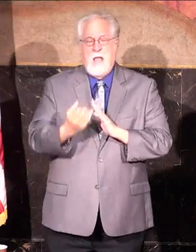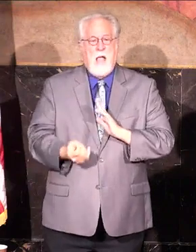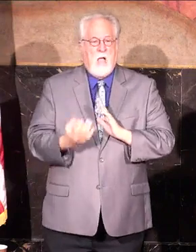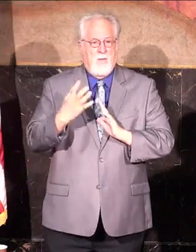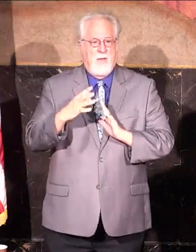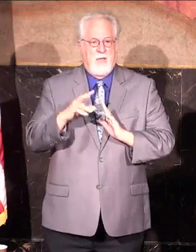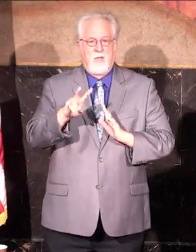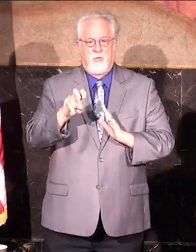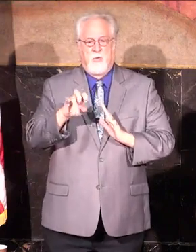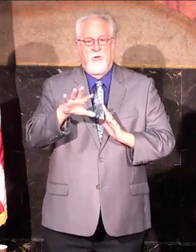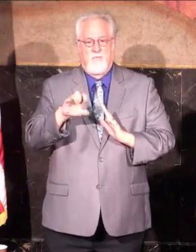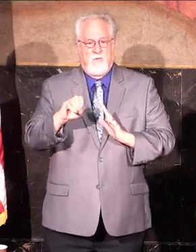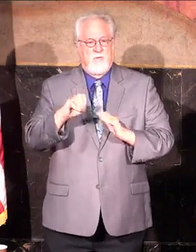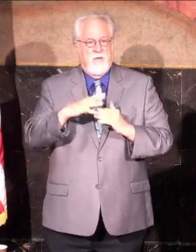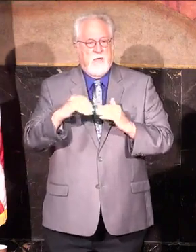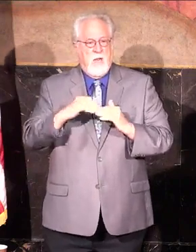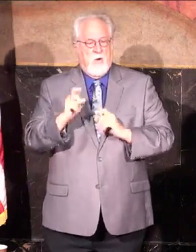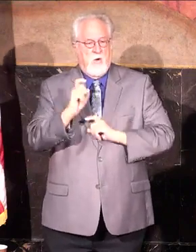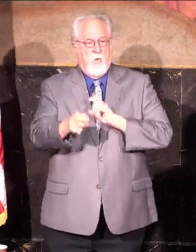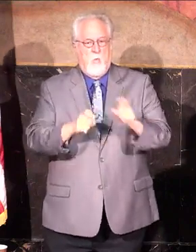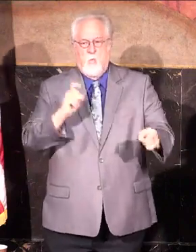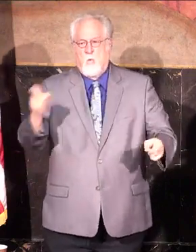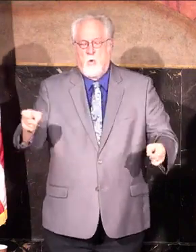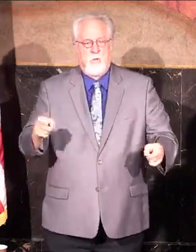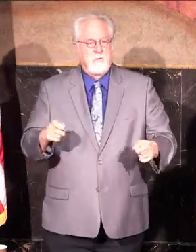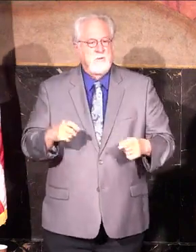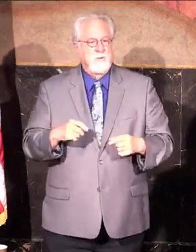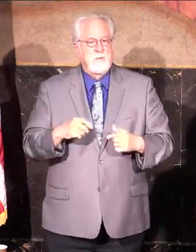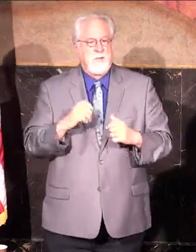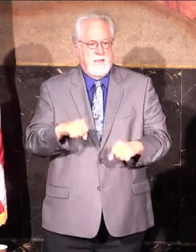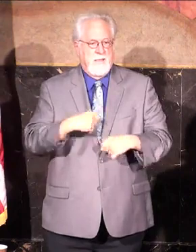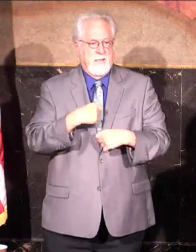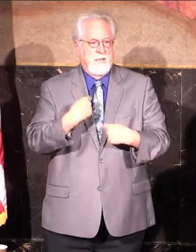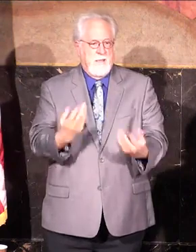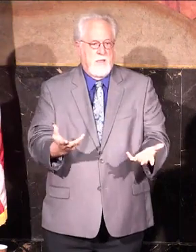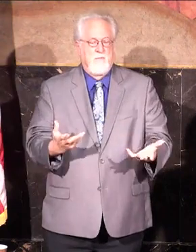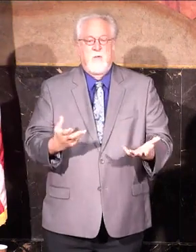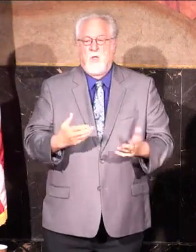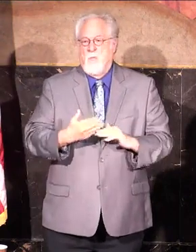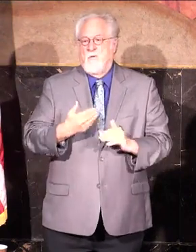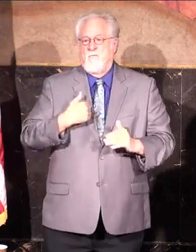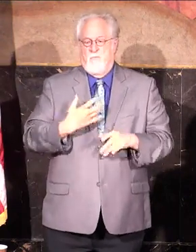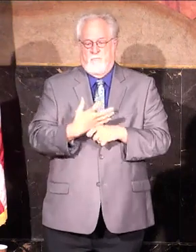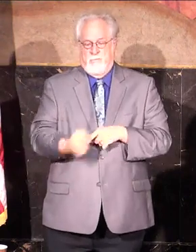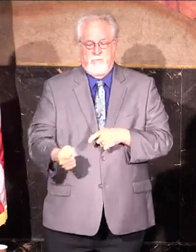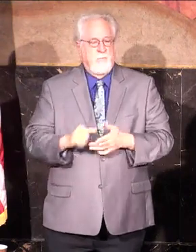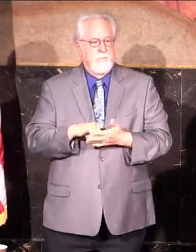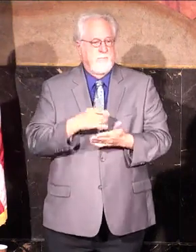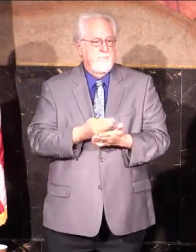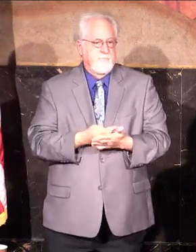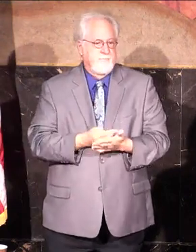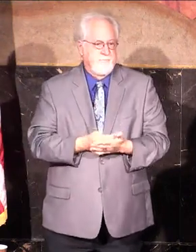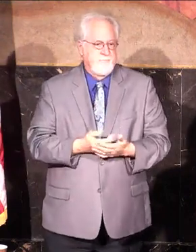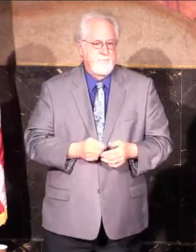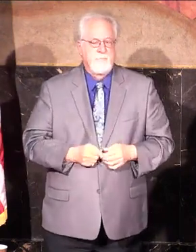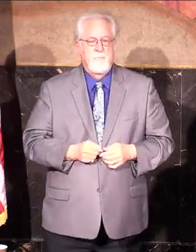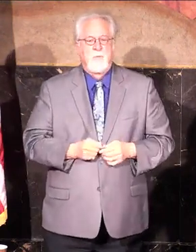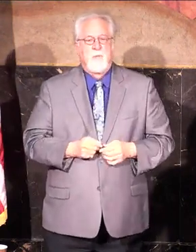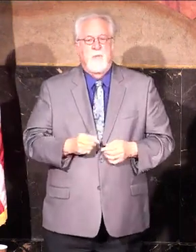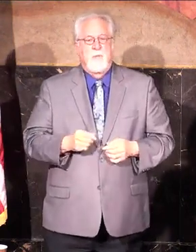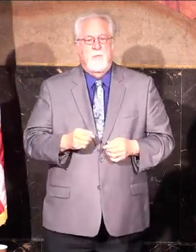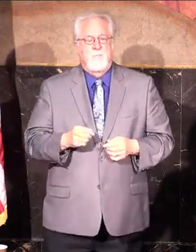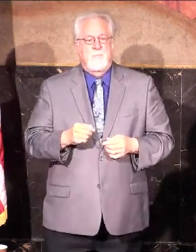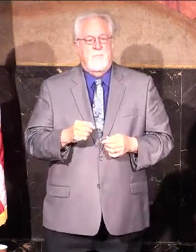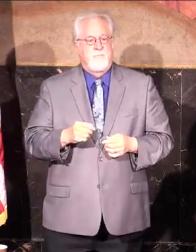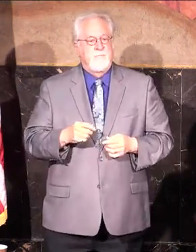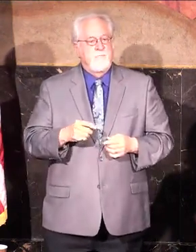these $250 awards that we can actually make before we exhaust the funding that's